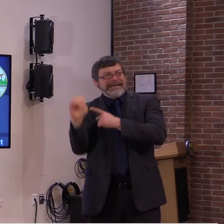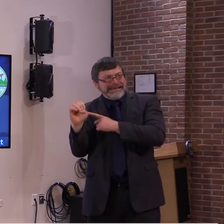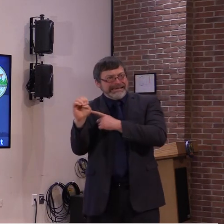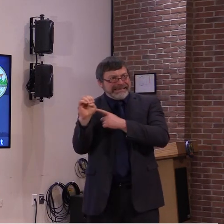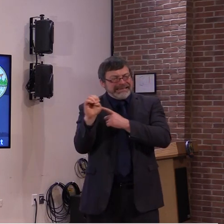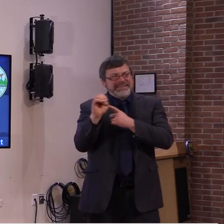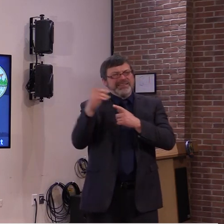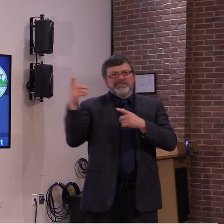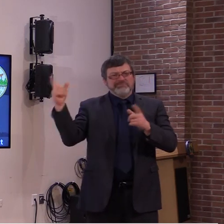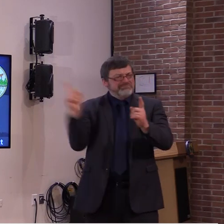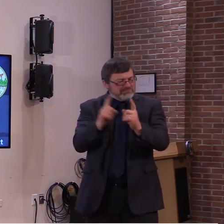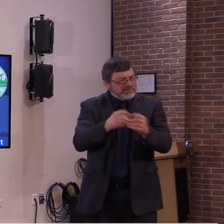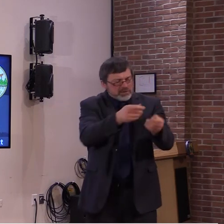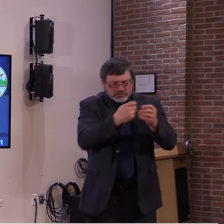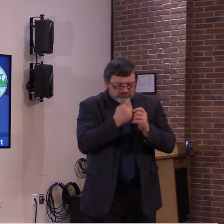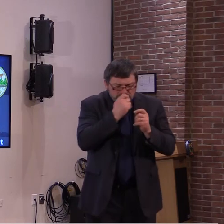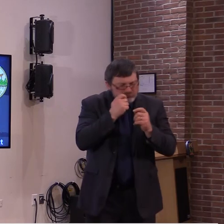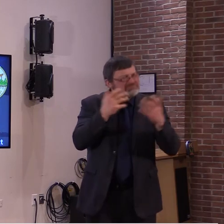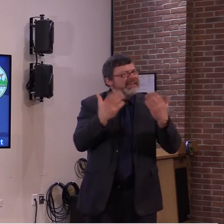visiting